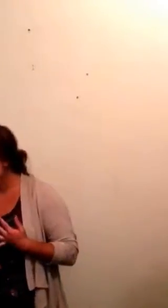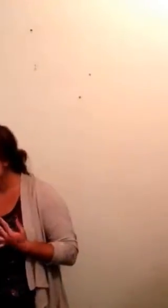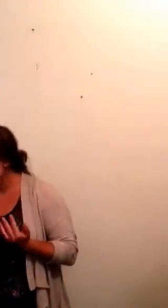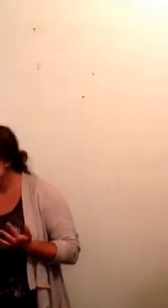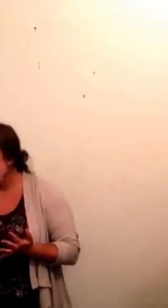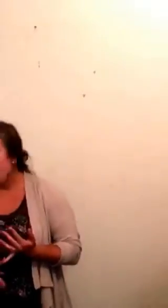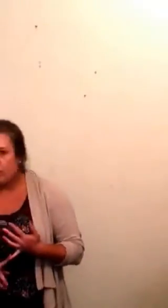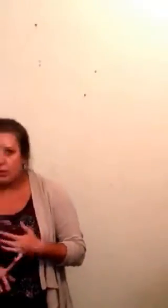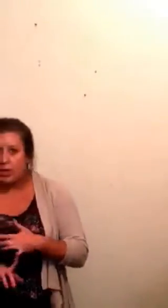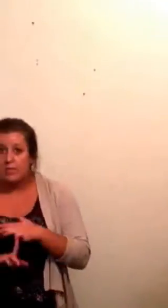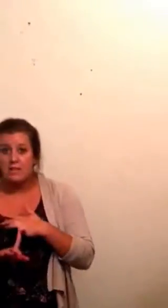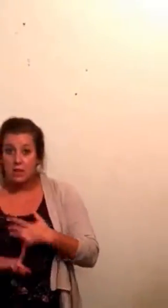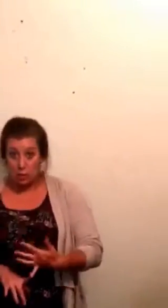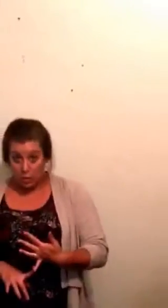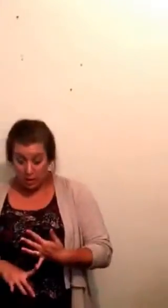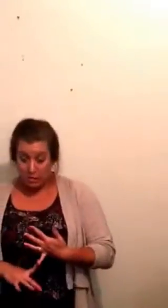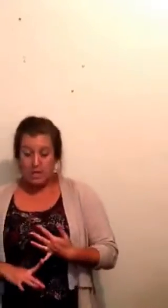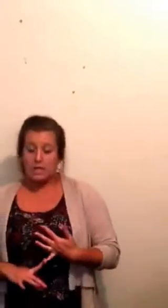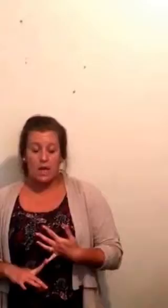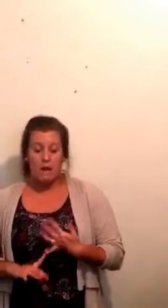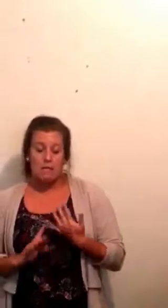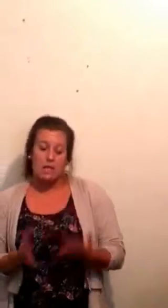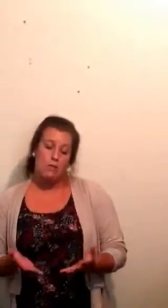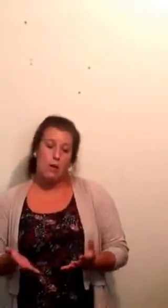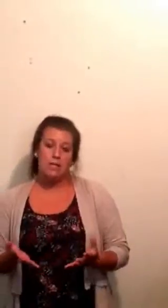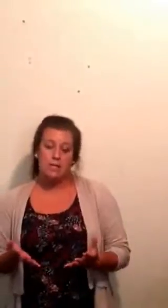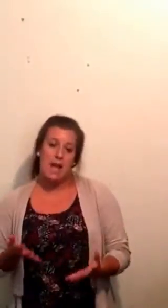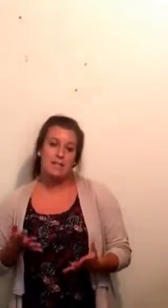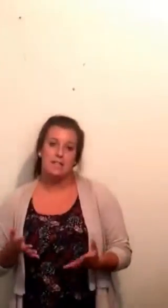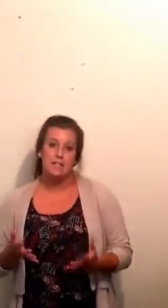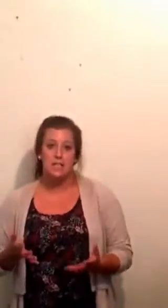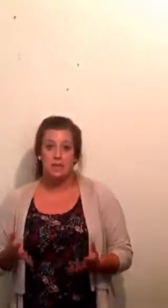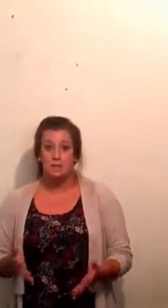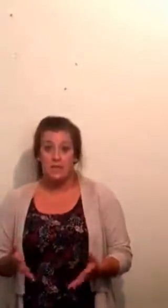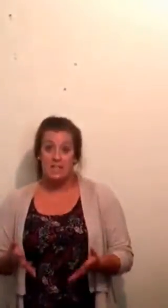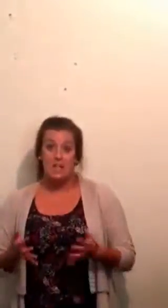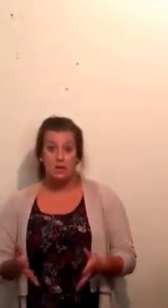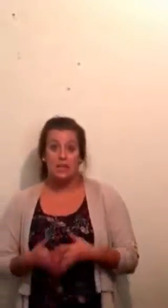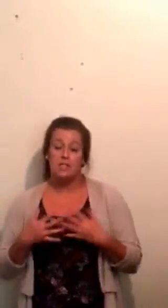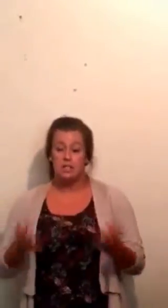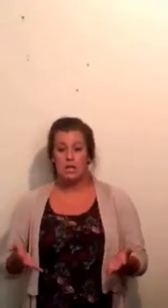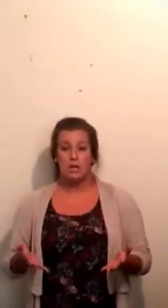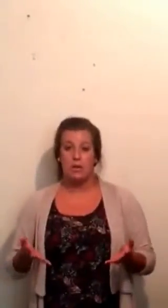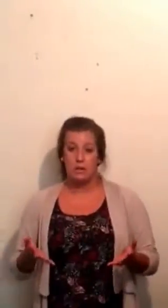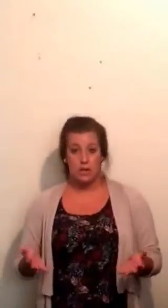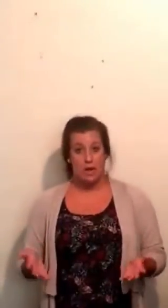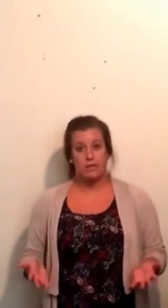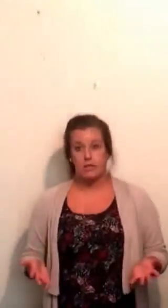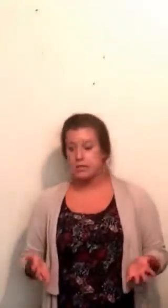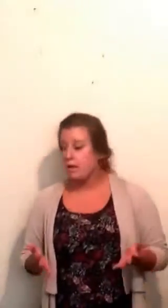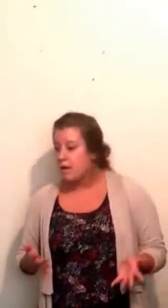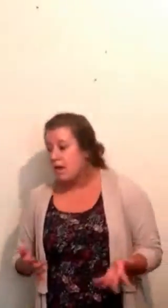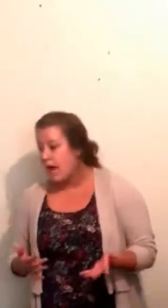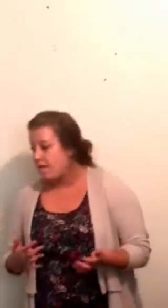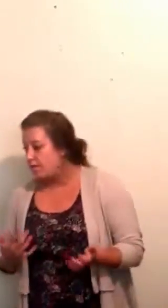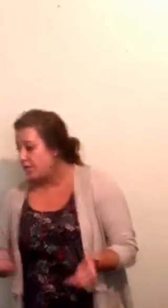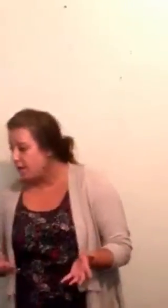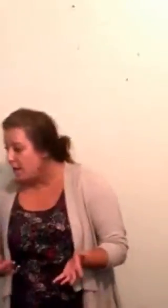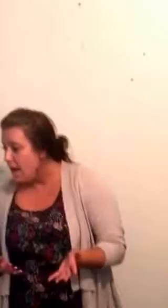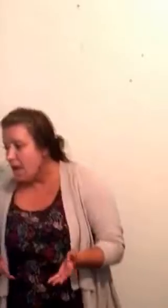about what programs have you worked with that you personally had success with and you would like to share with your colleagues. And then third, I want you